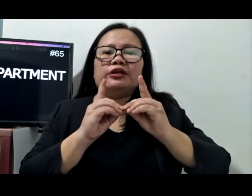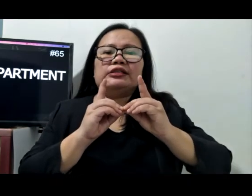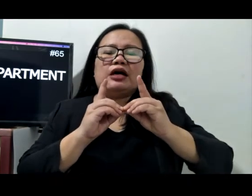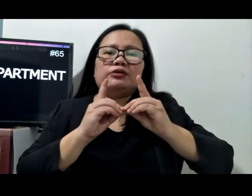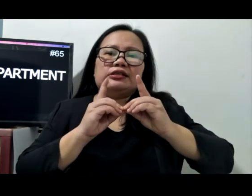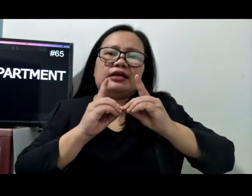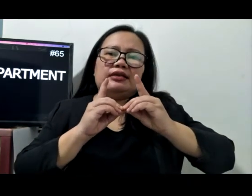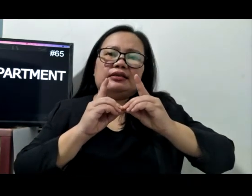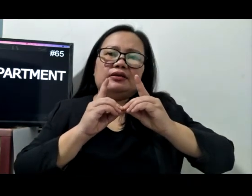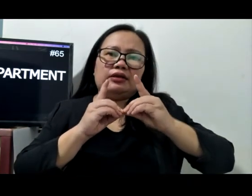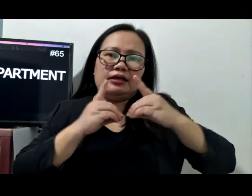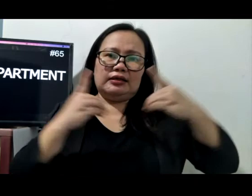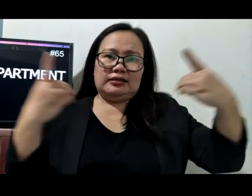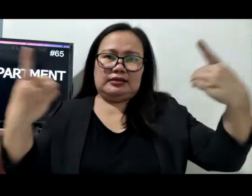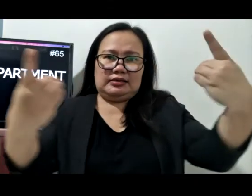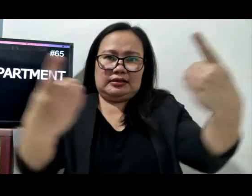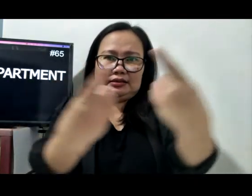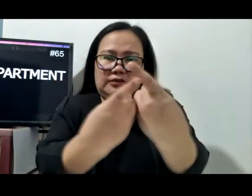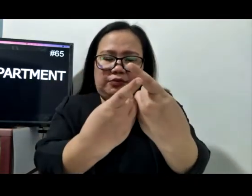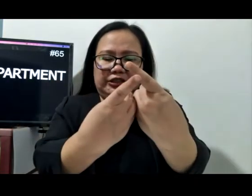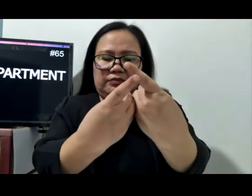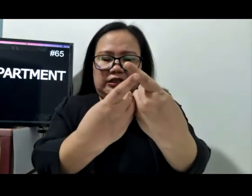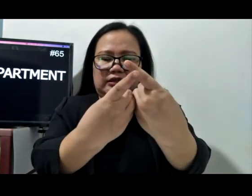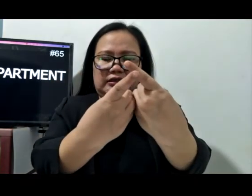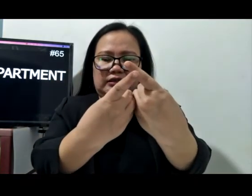towards outside. Okay, department,